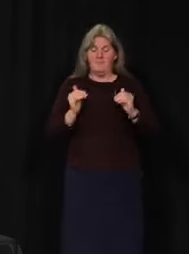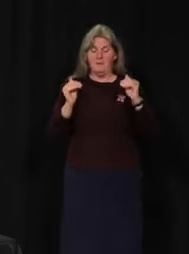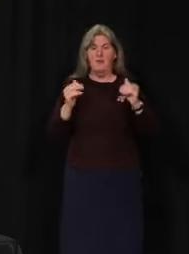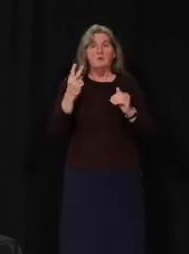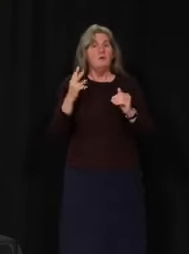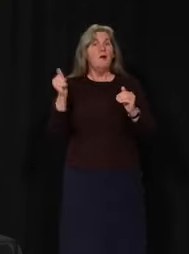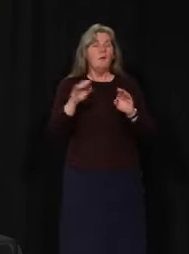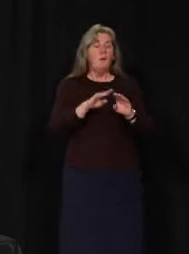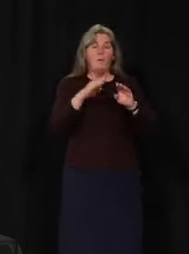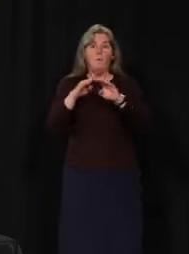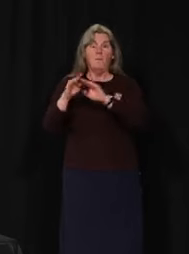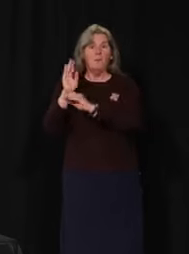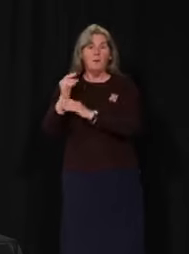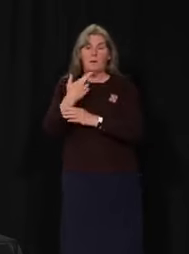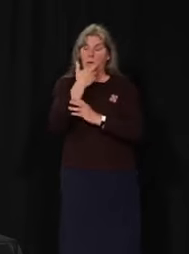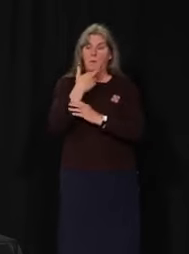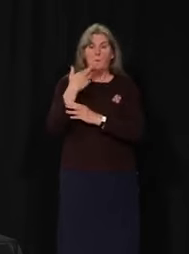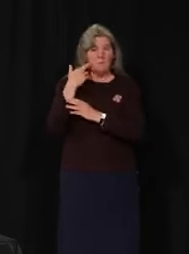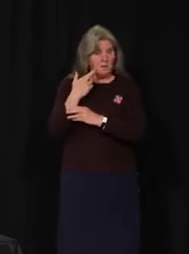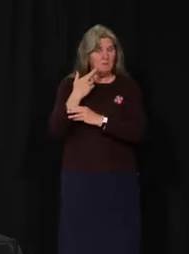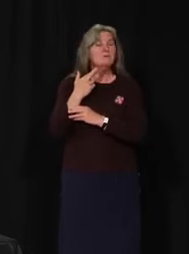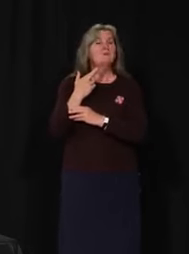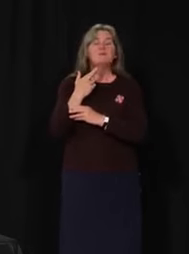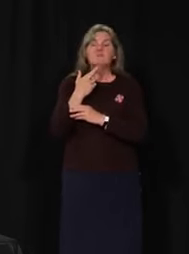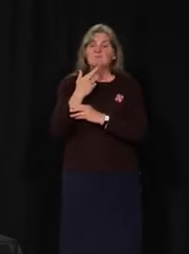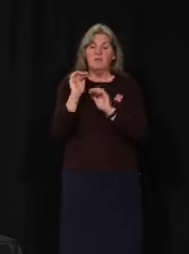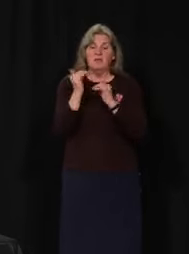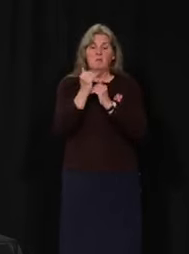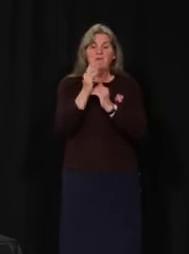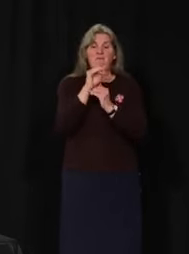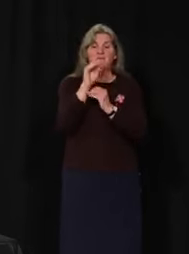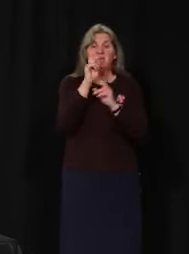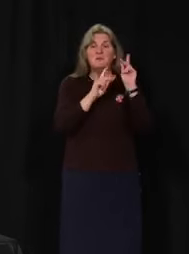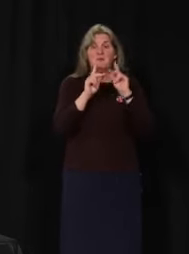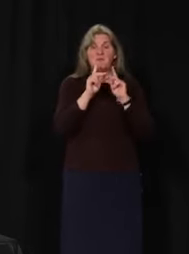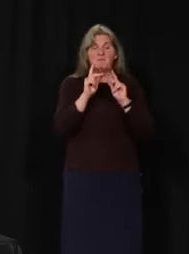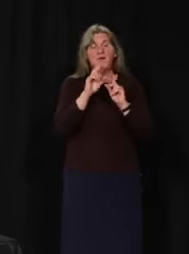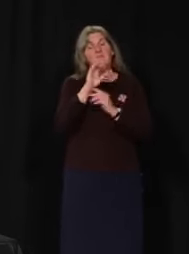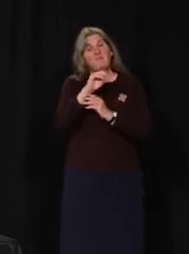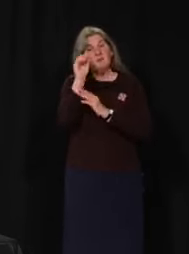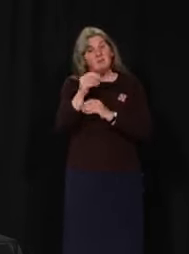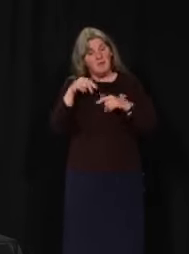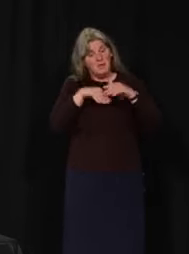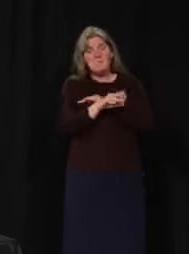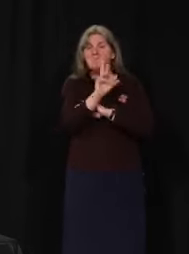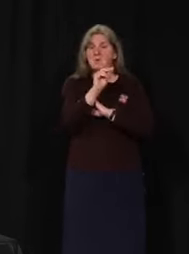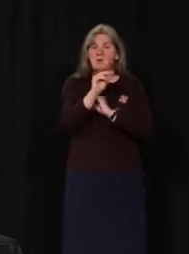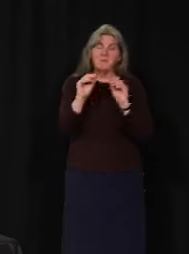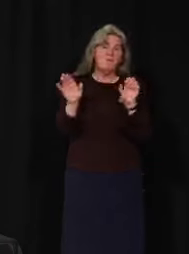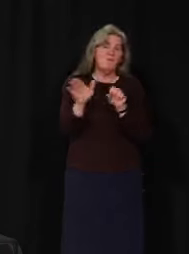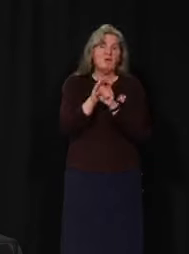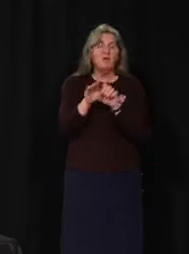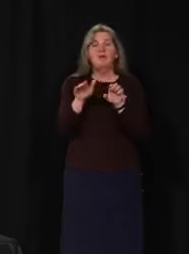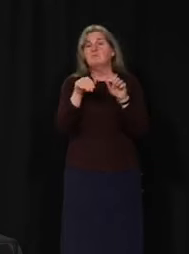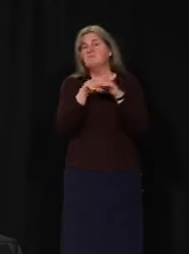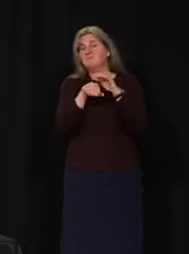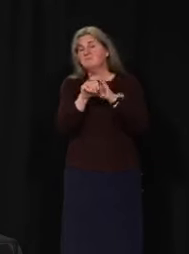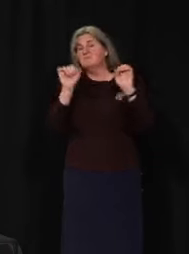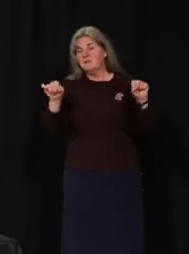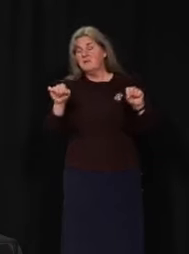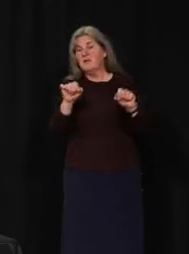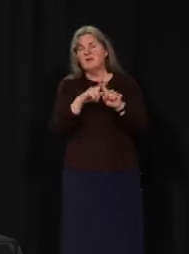restrictions lifted. Restaurants will no longer be limited to 50% capacity and can increase capacity while maintaining